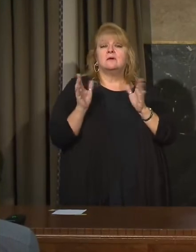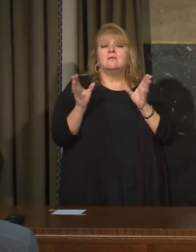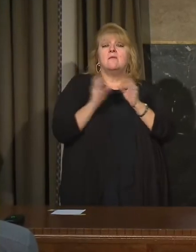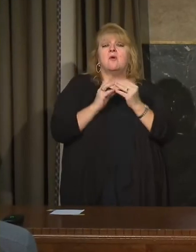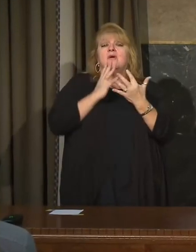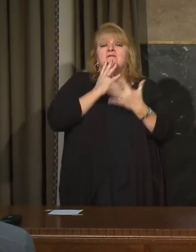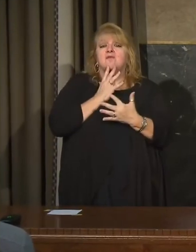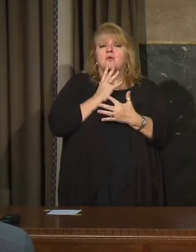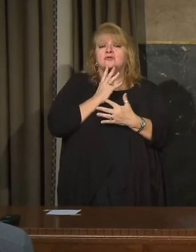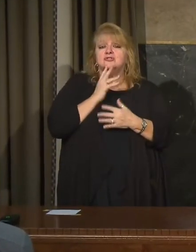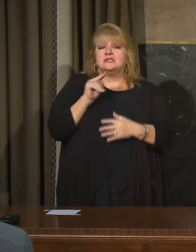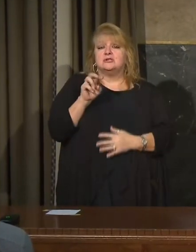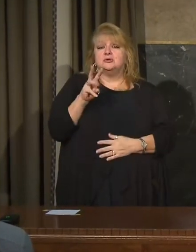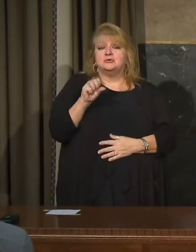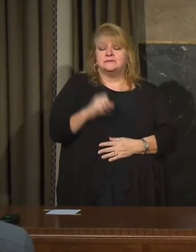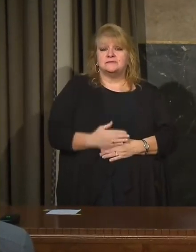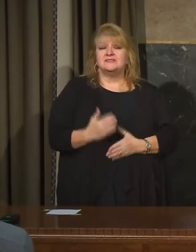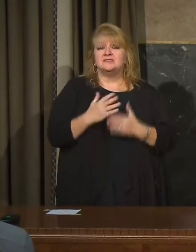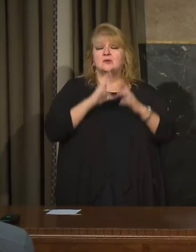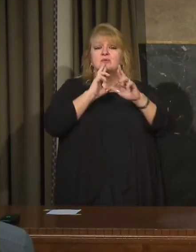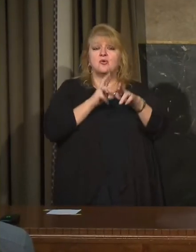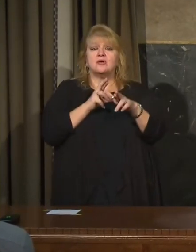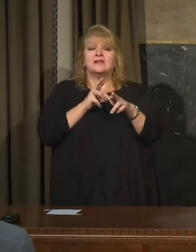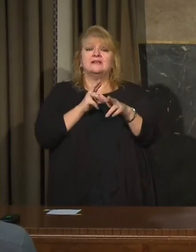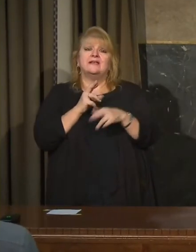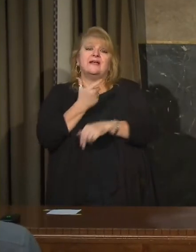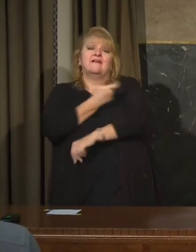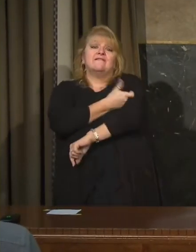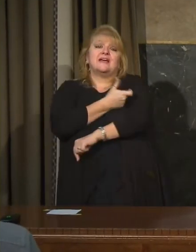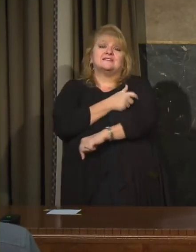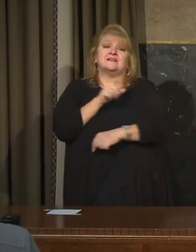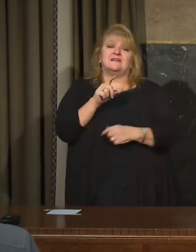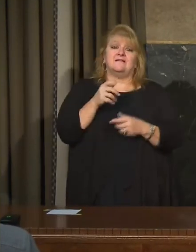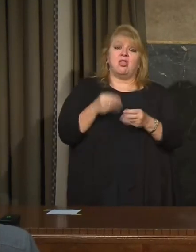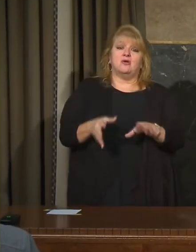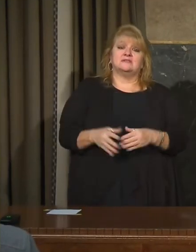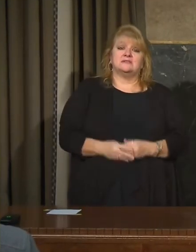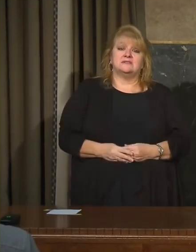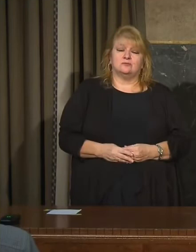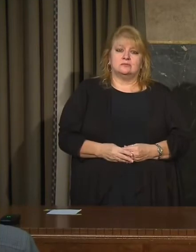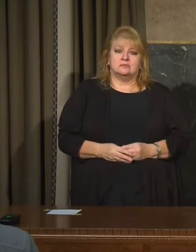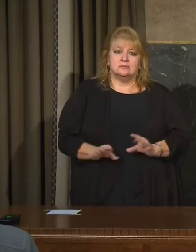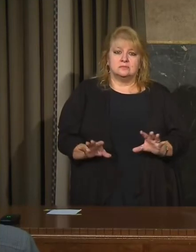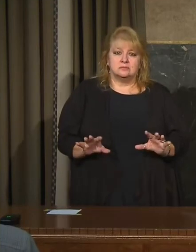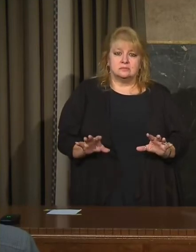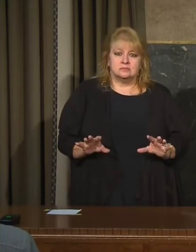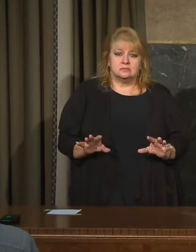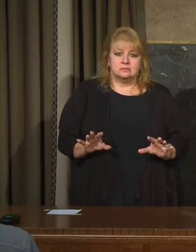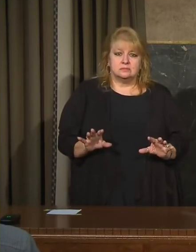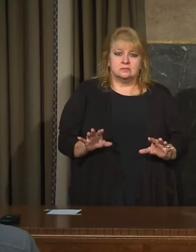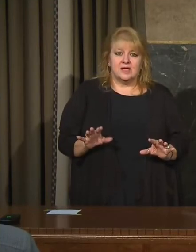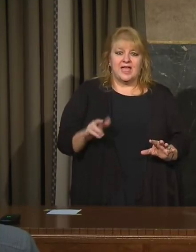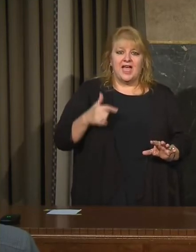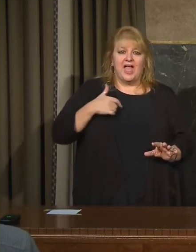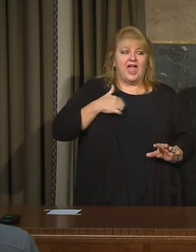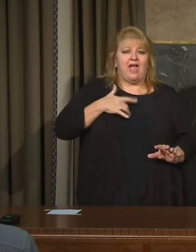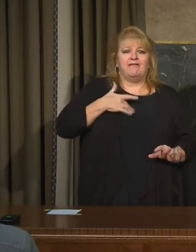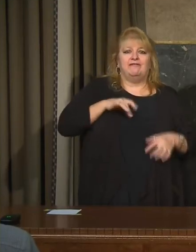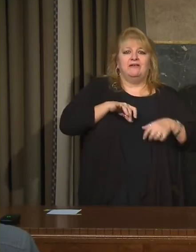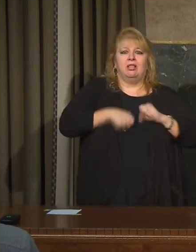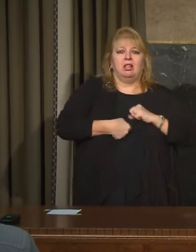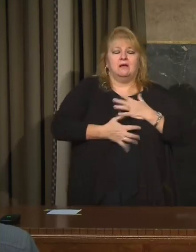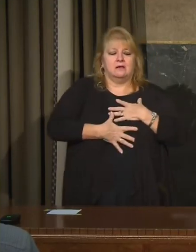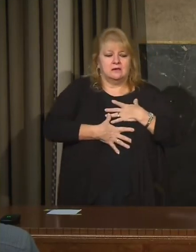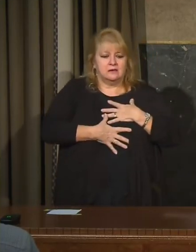we had some reports come in this past week of vaccine loss, and I'll tell you, it's a little bit of me dies every time that we hear